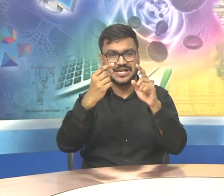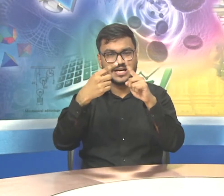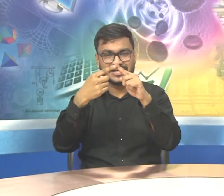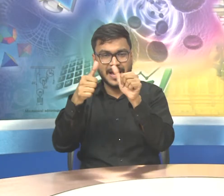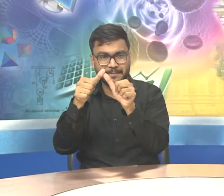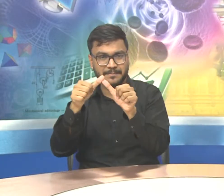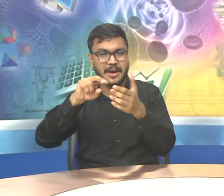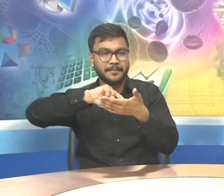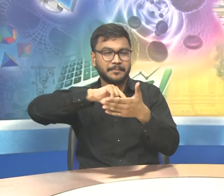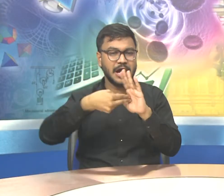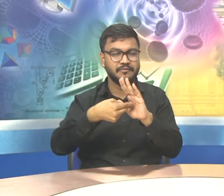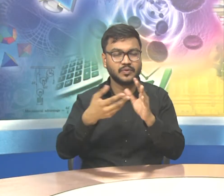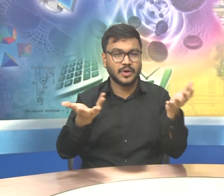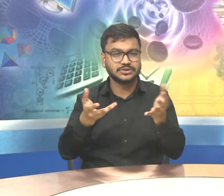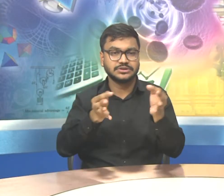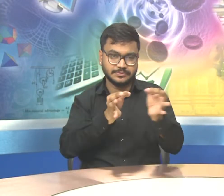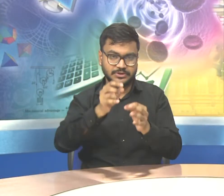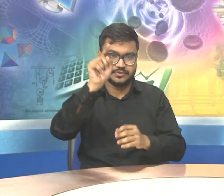Now we will look what is quota.